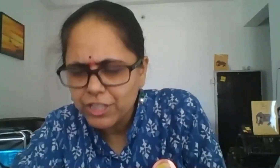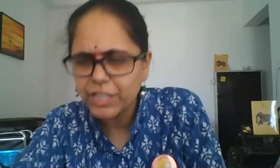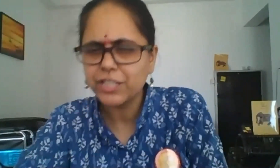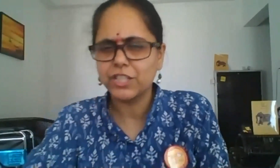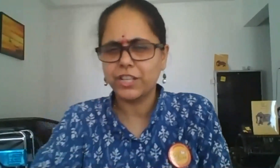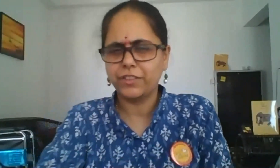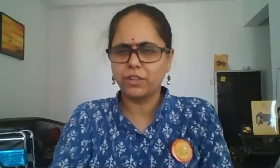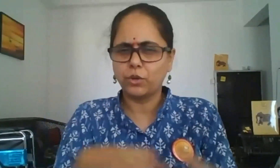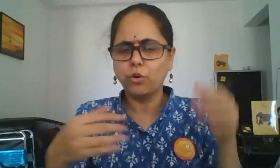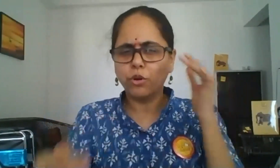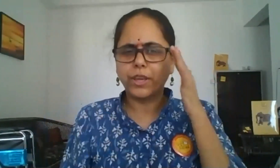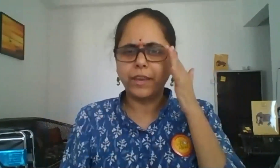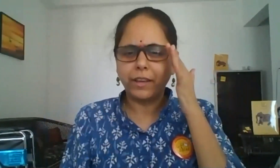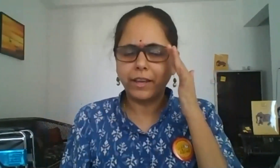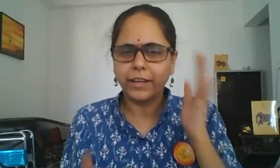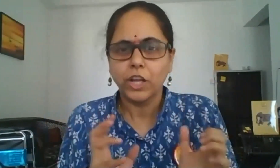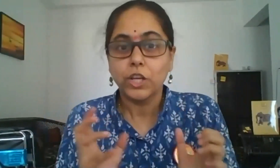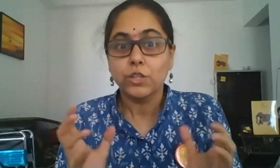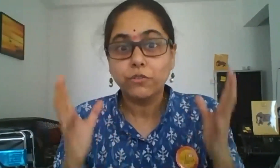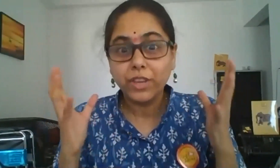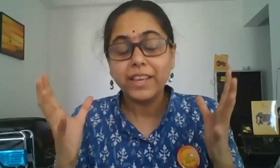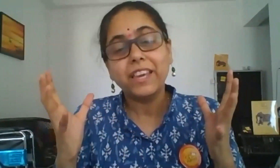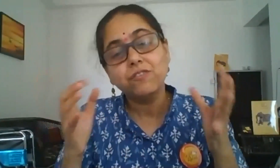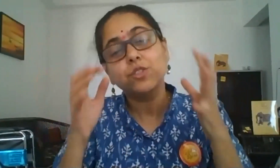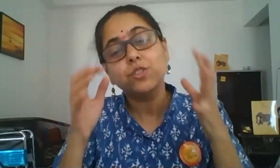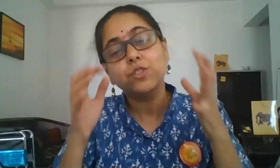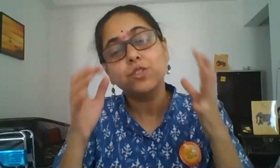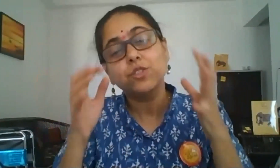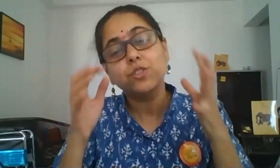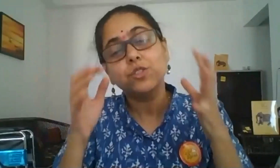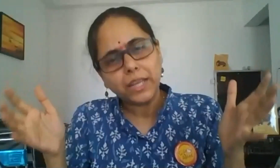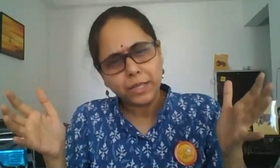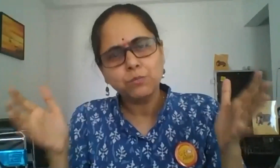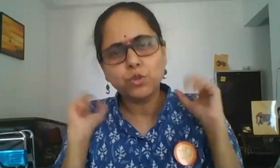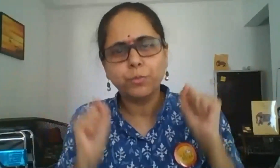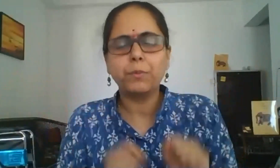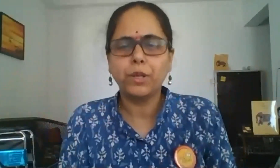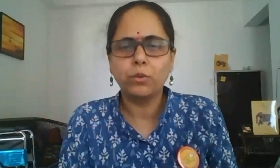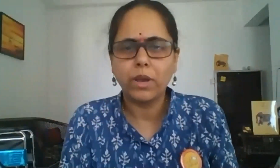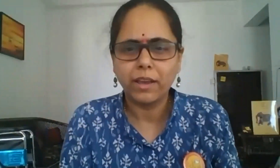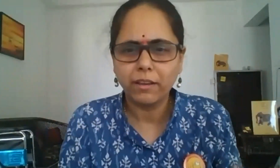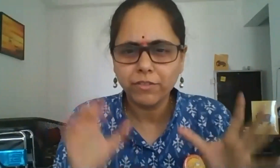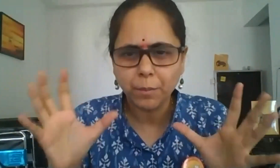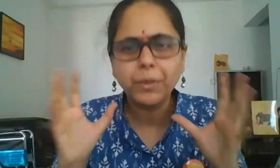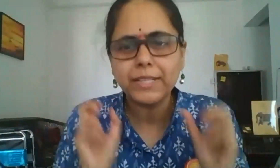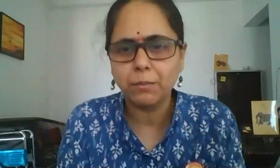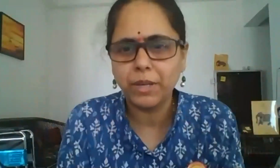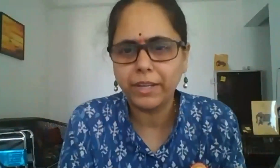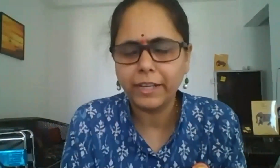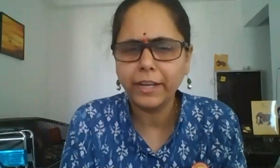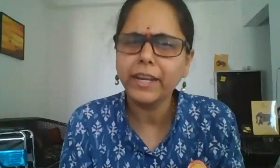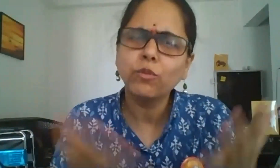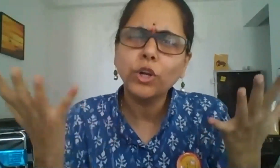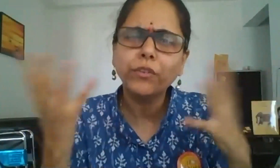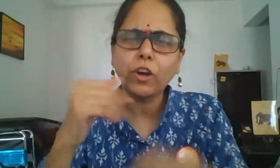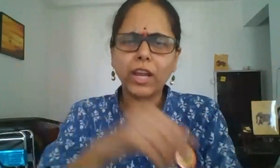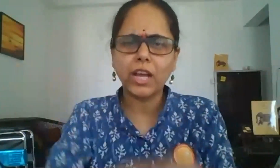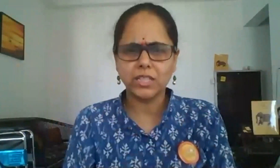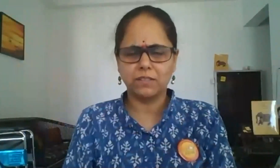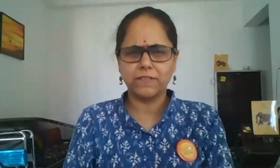Vishesha Chetana. Okay. Correct. So we give so many names to people who have some disability. Correct. And what do we call ourselves? When